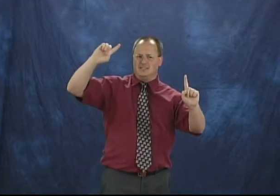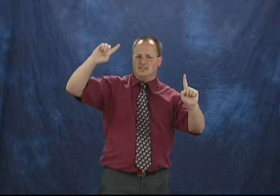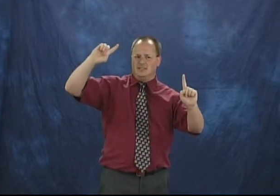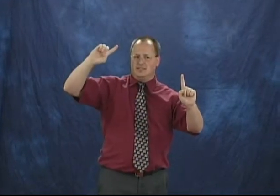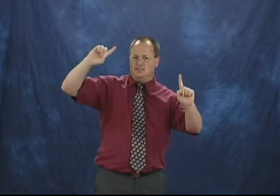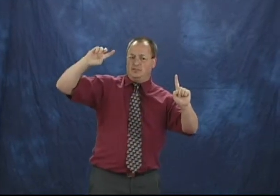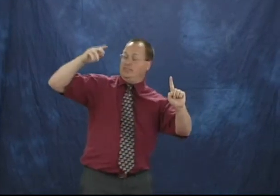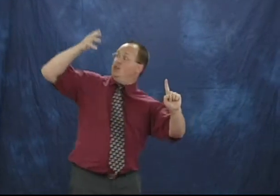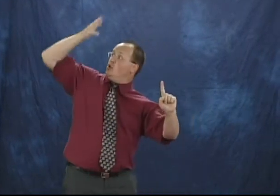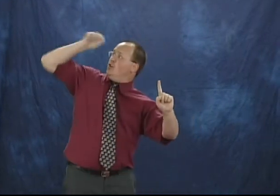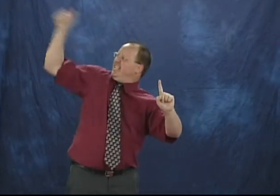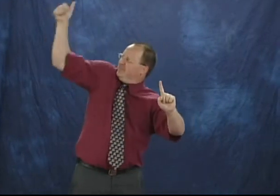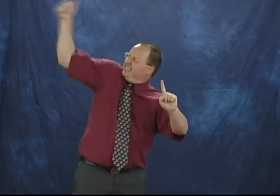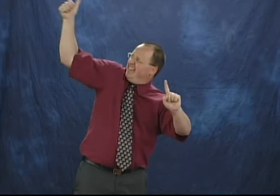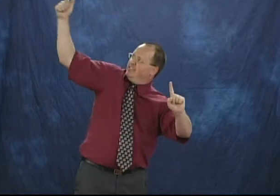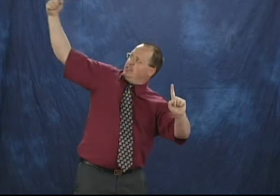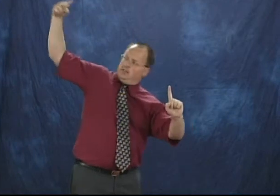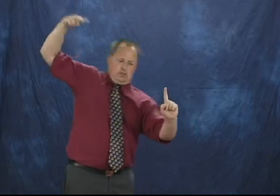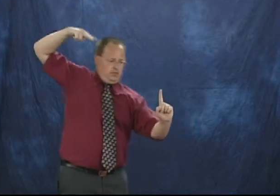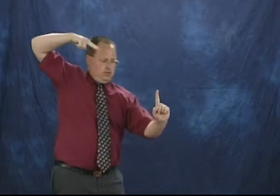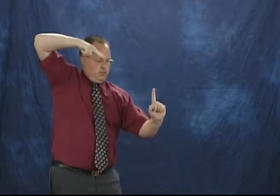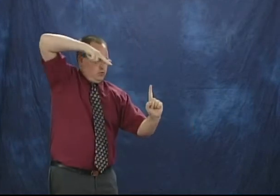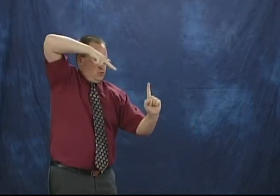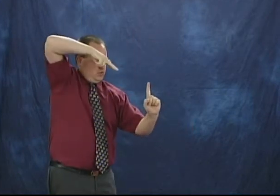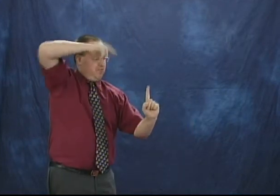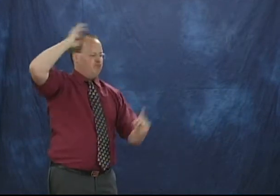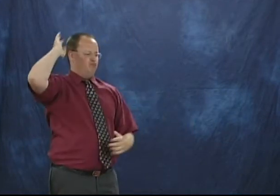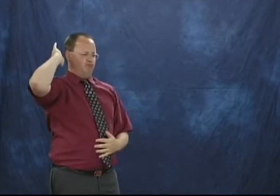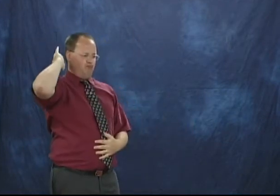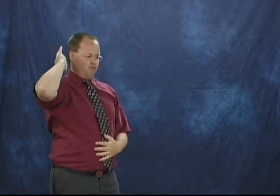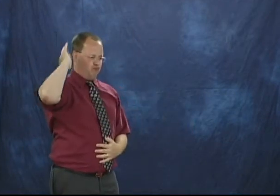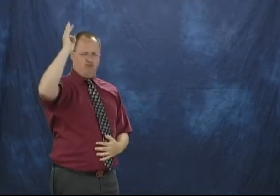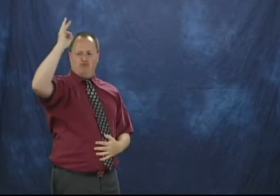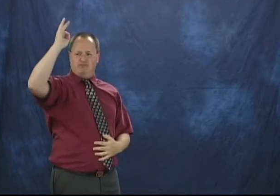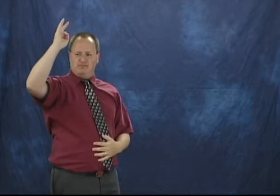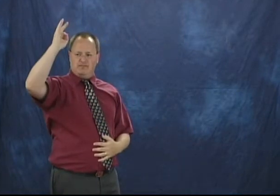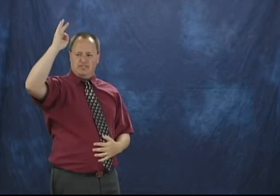The condition of being under God's favor.